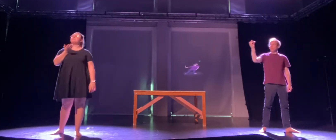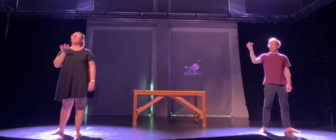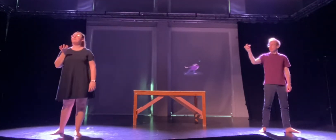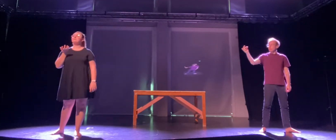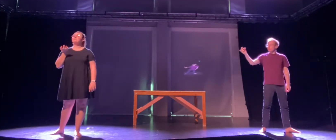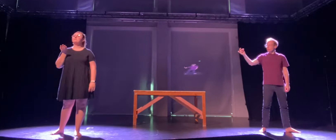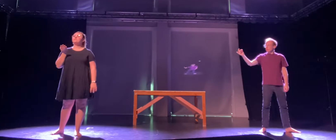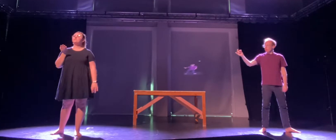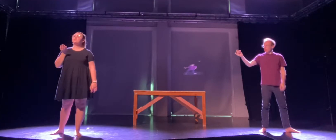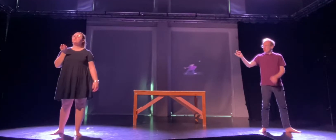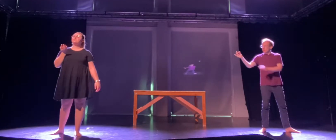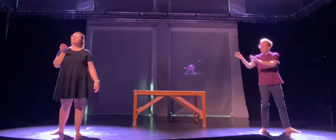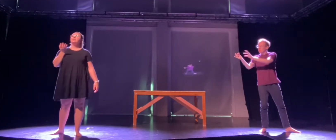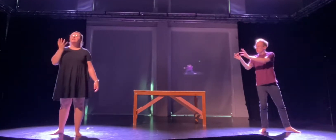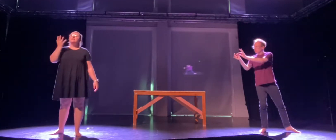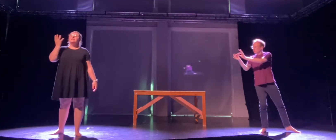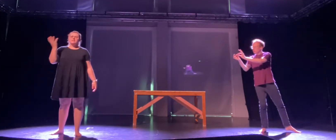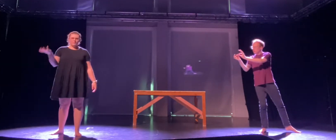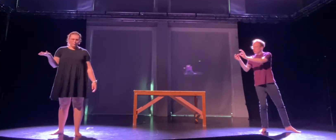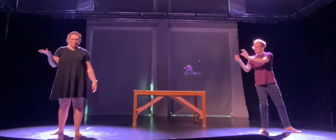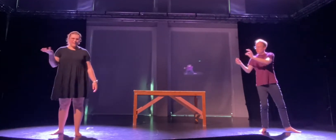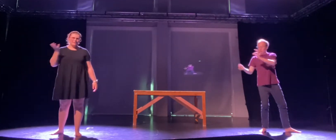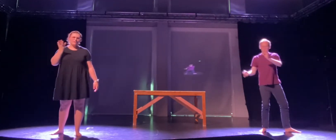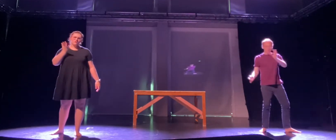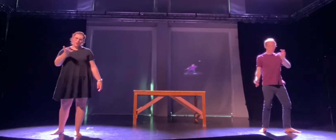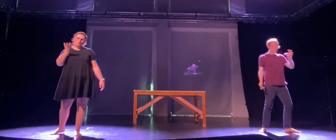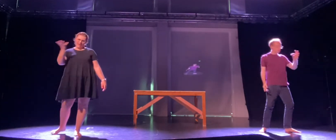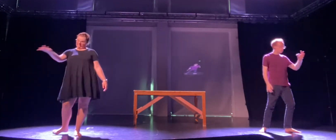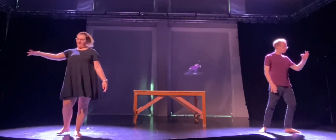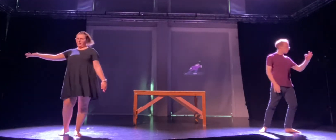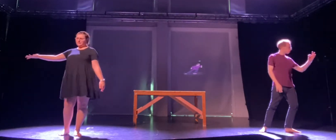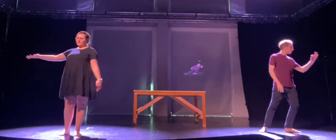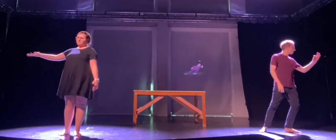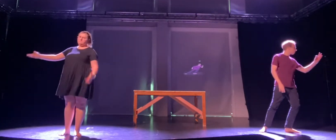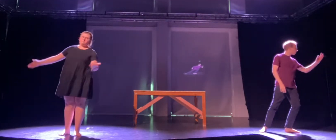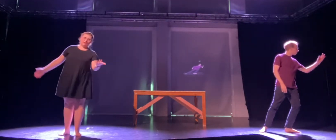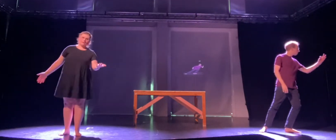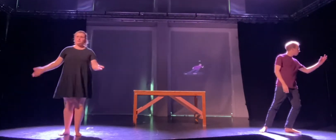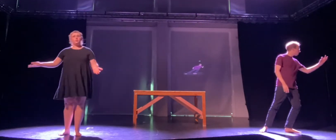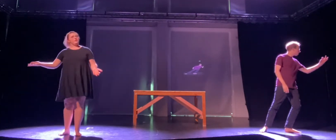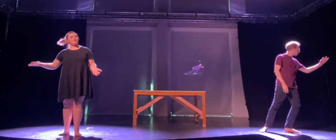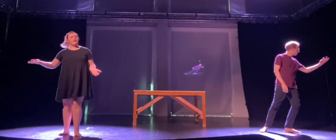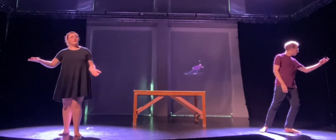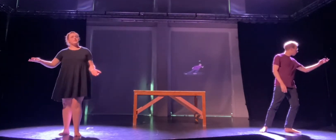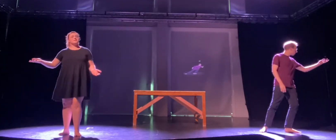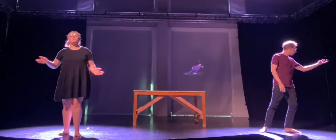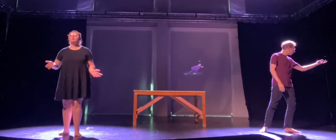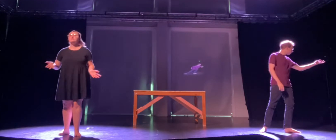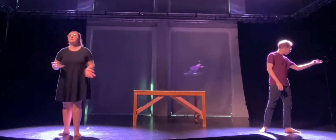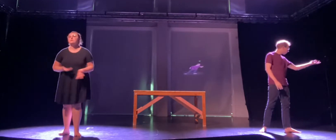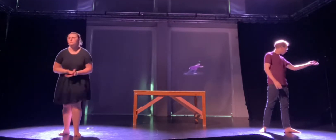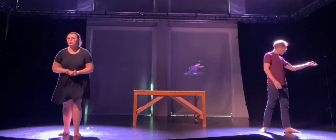soul. See, the problem is that souls have mass. Bigger the soul, bigger the mass. Smaller the soul, smaller the mass.